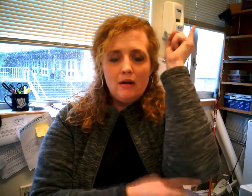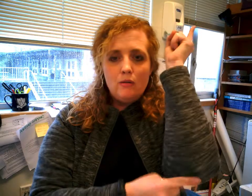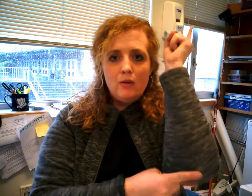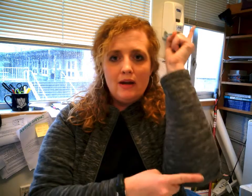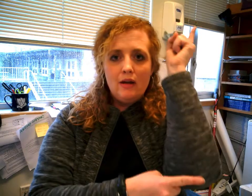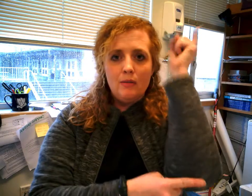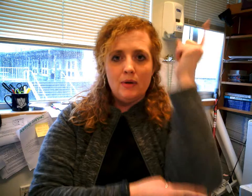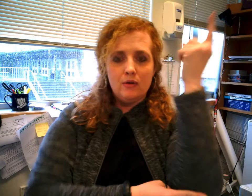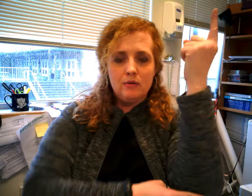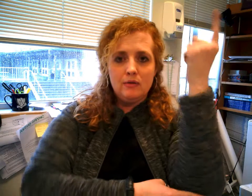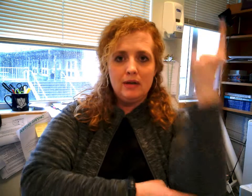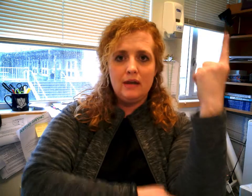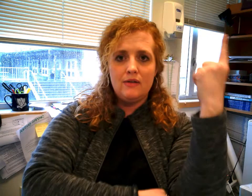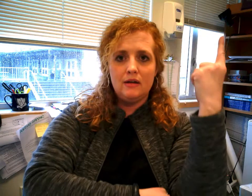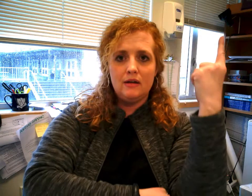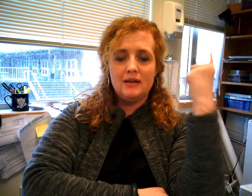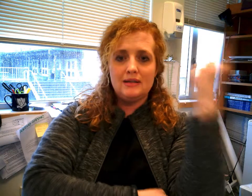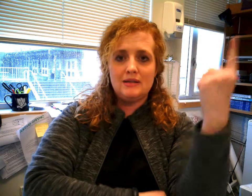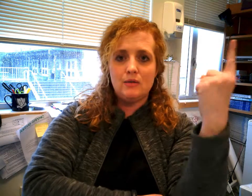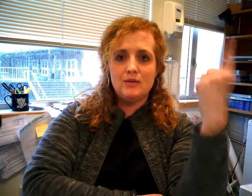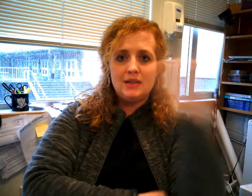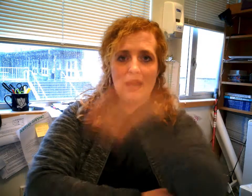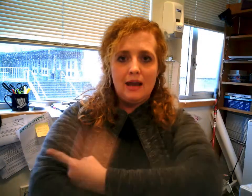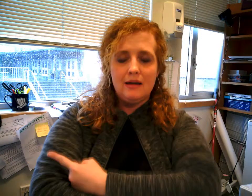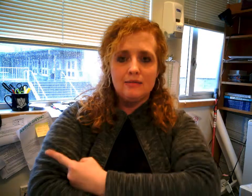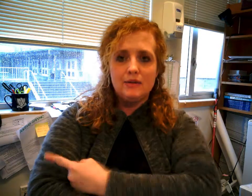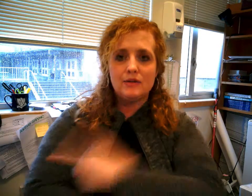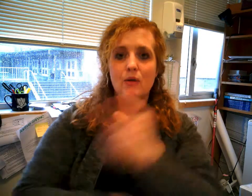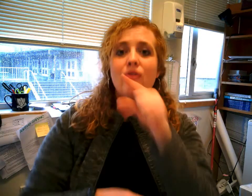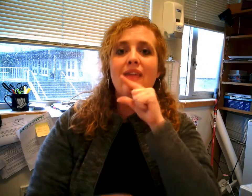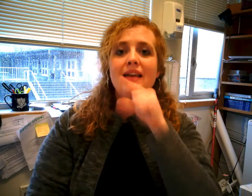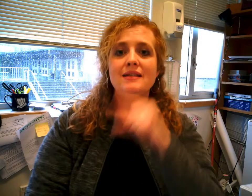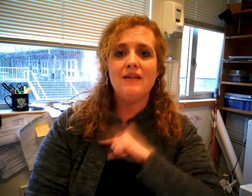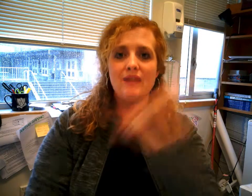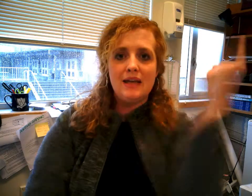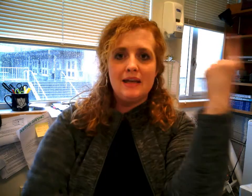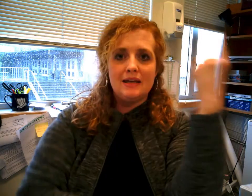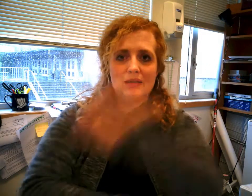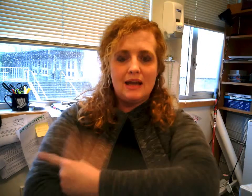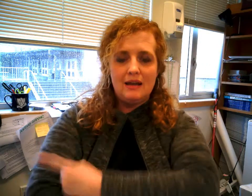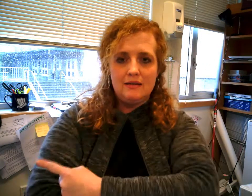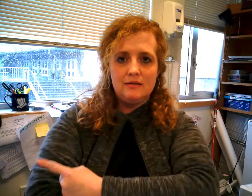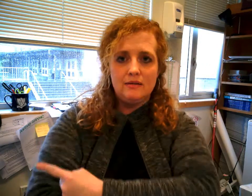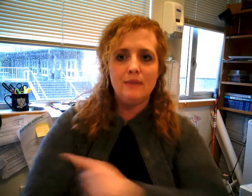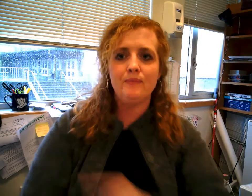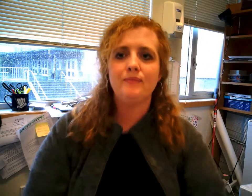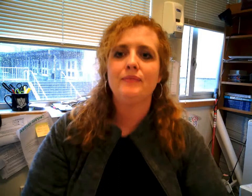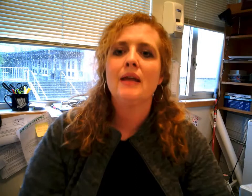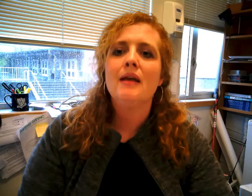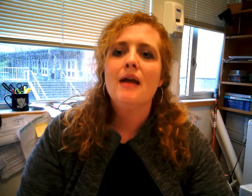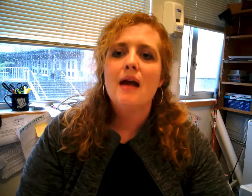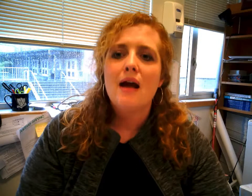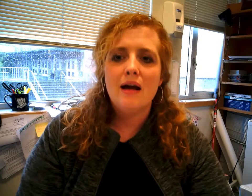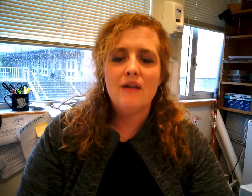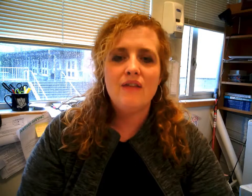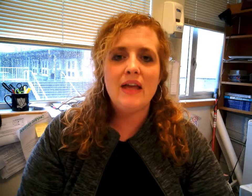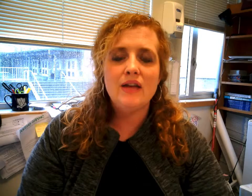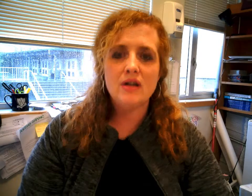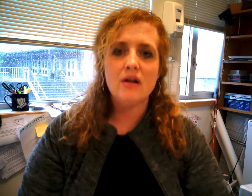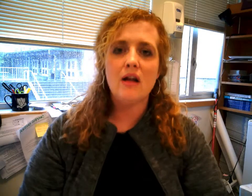one elbow, and then so day. So Thanksgiving Day. Okay? Vacation and